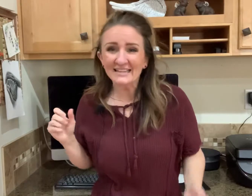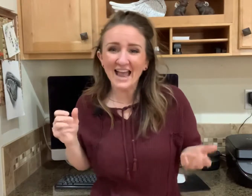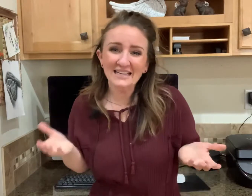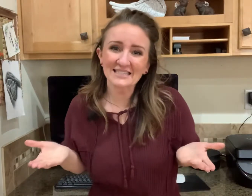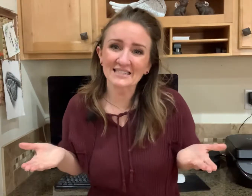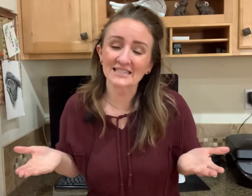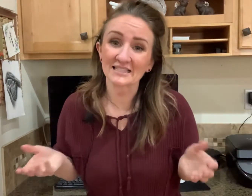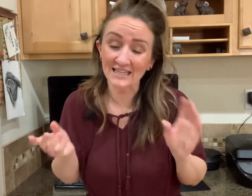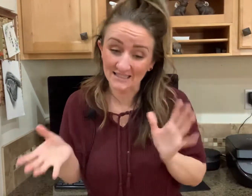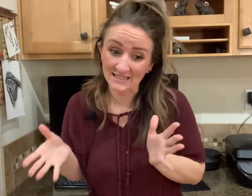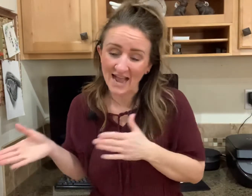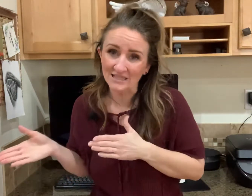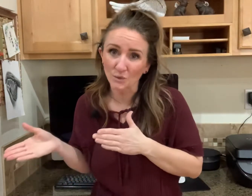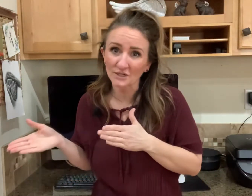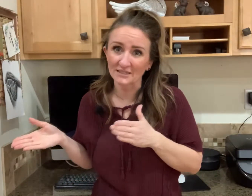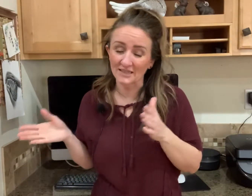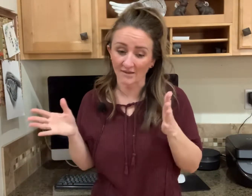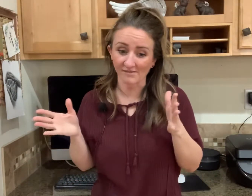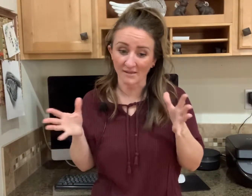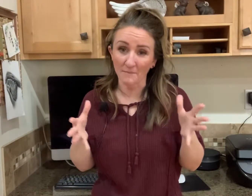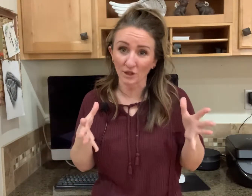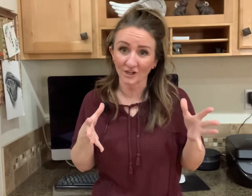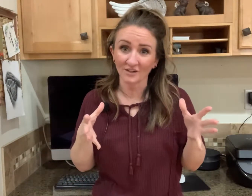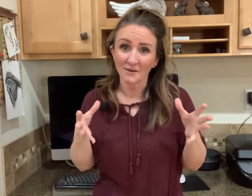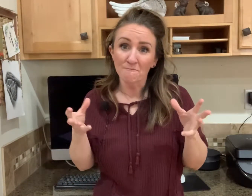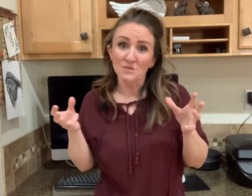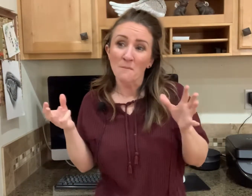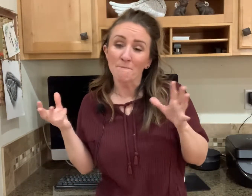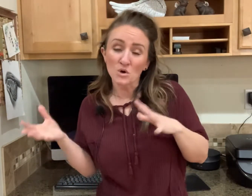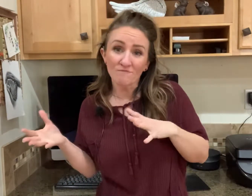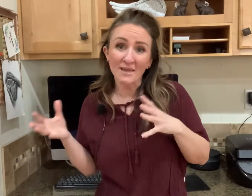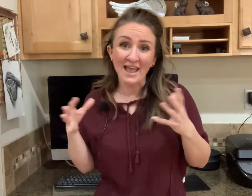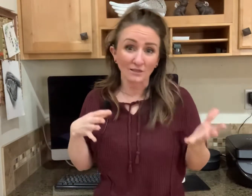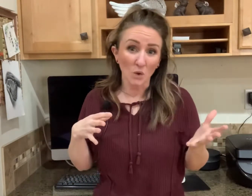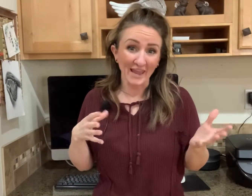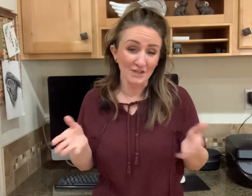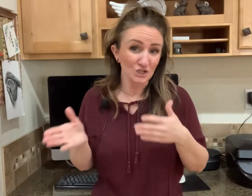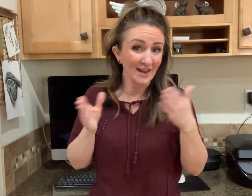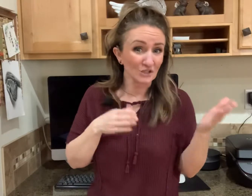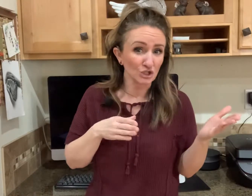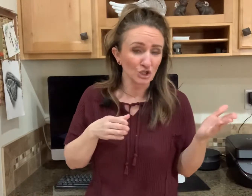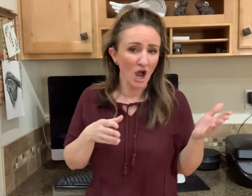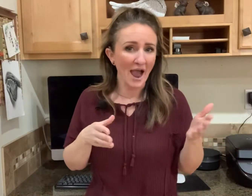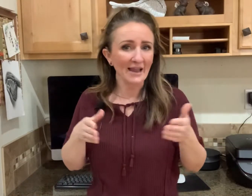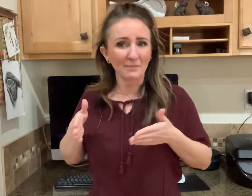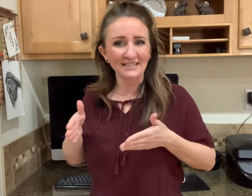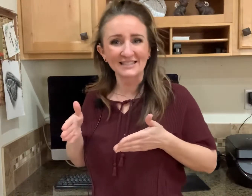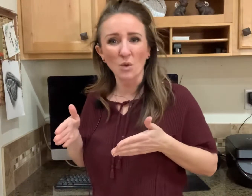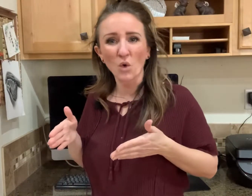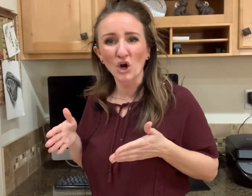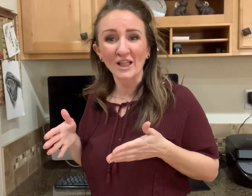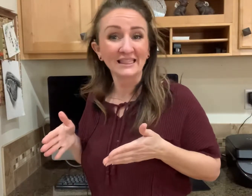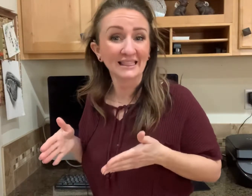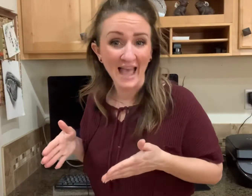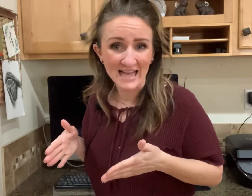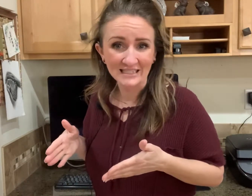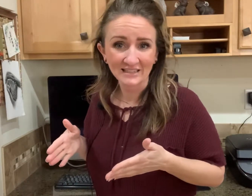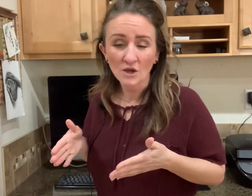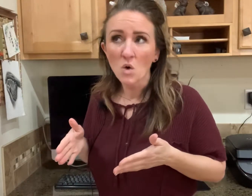Next is this next word is a similar movement and location as try, but it's the word let,